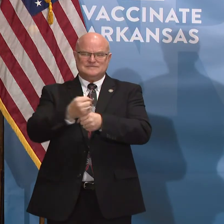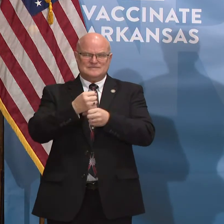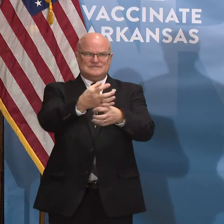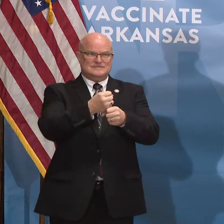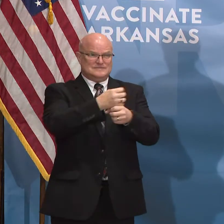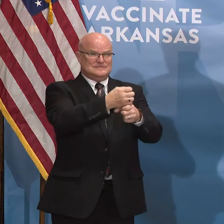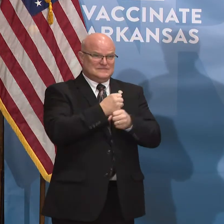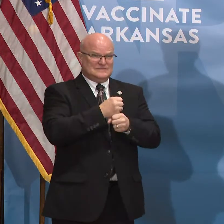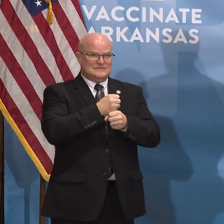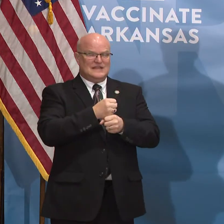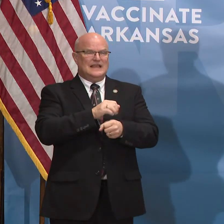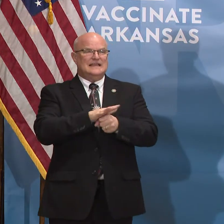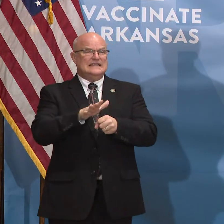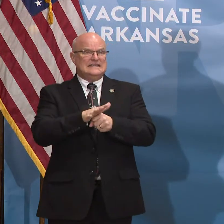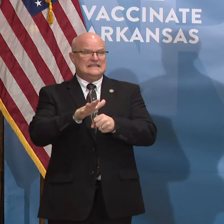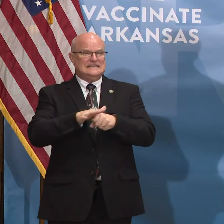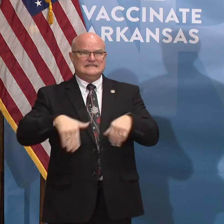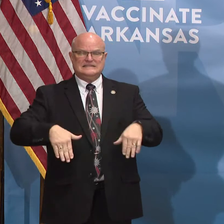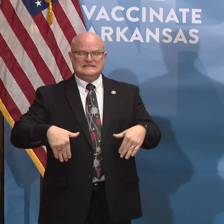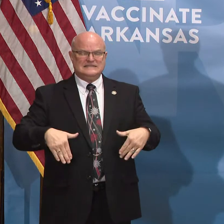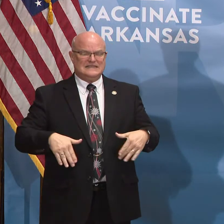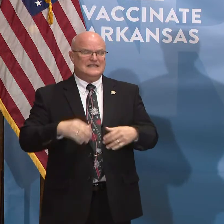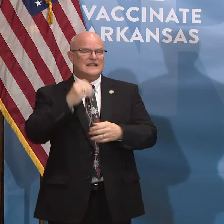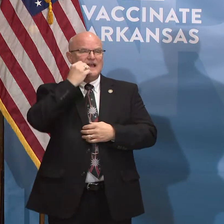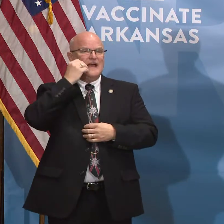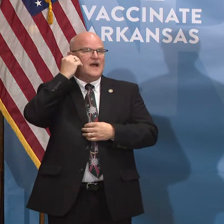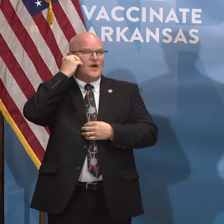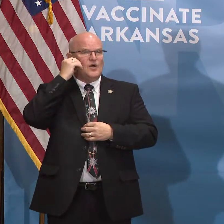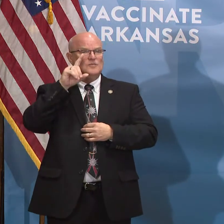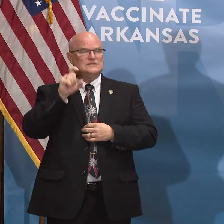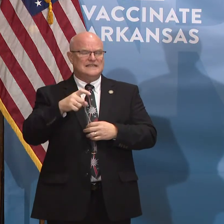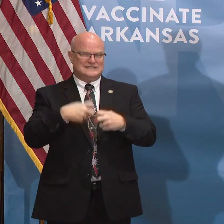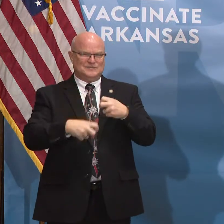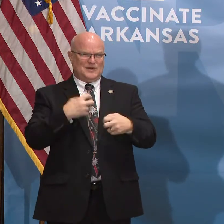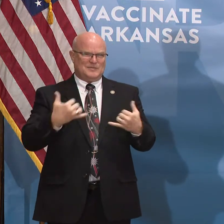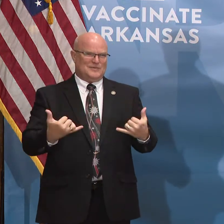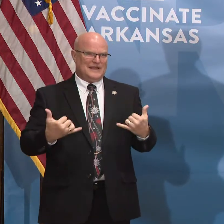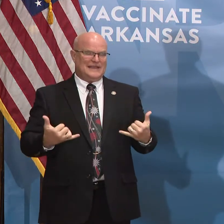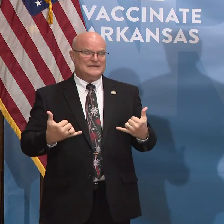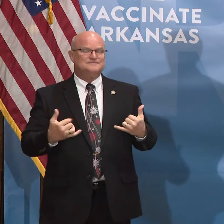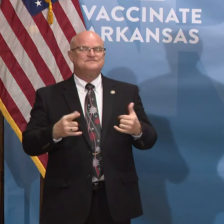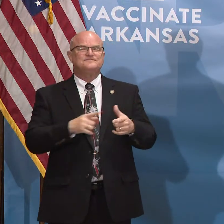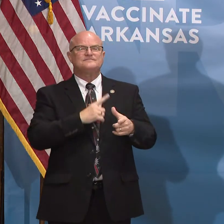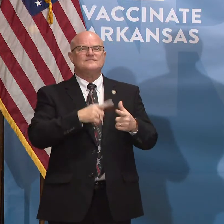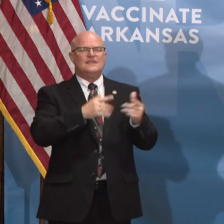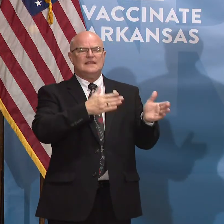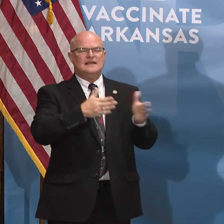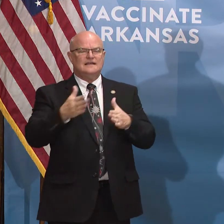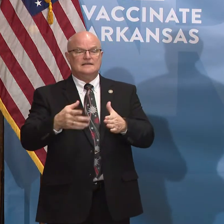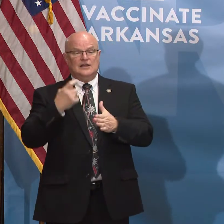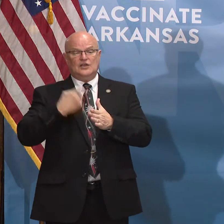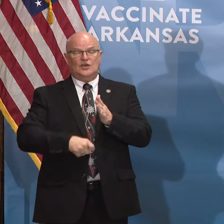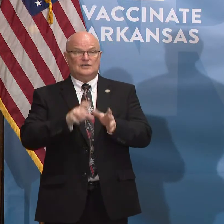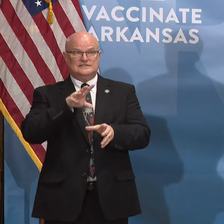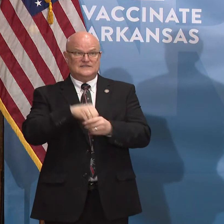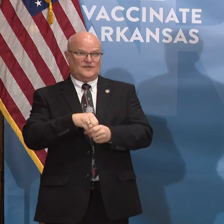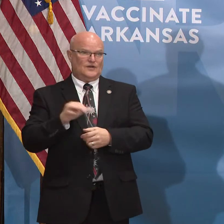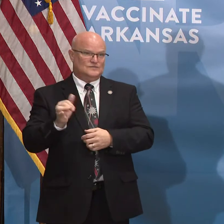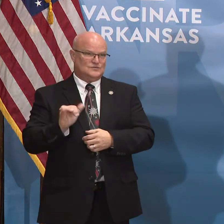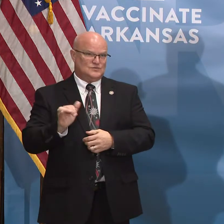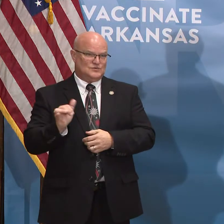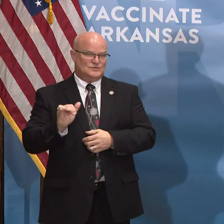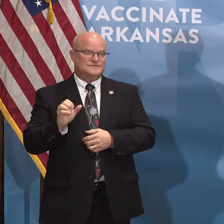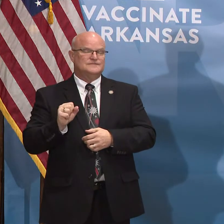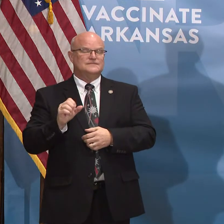sufficient quantity of those at-home tests is a problem. And then, of course, you have the cost issue as well. And